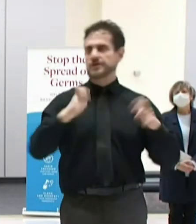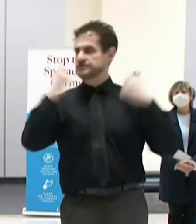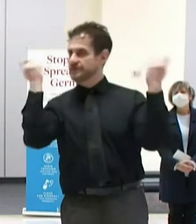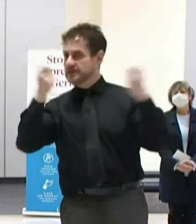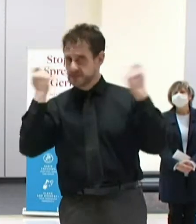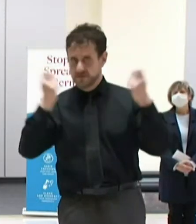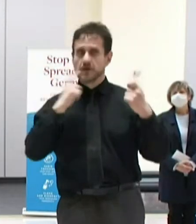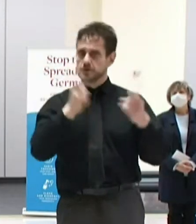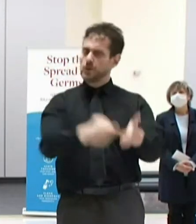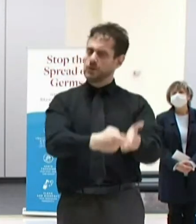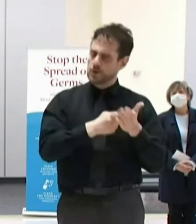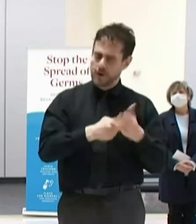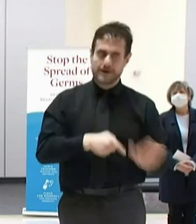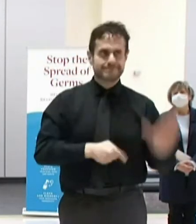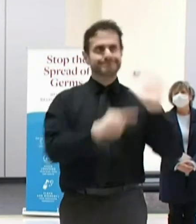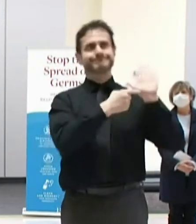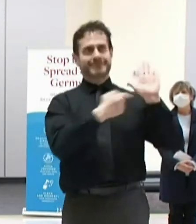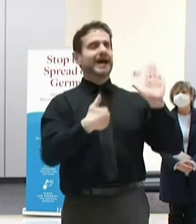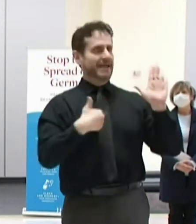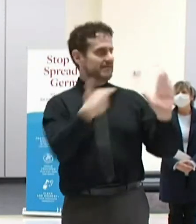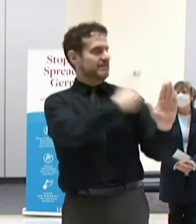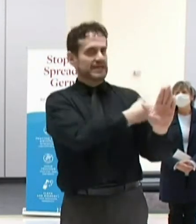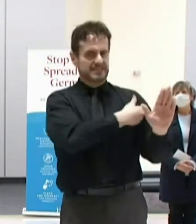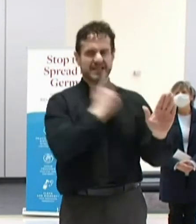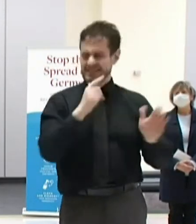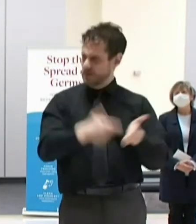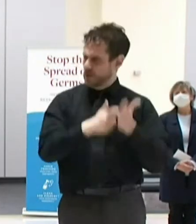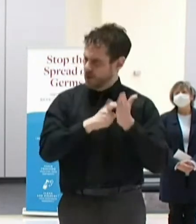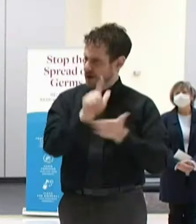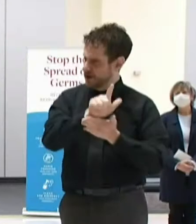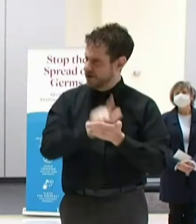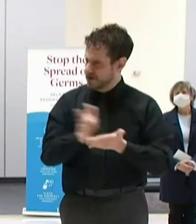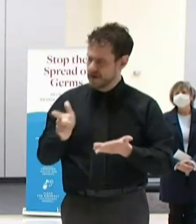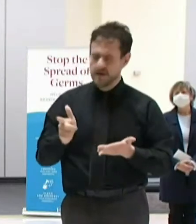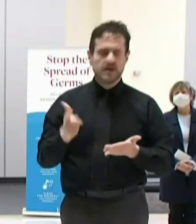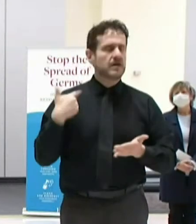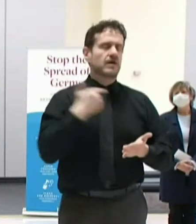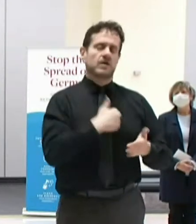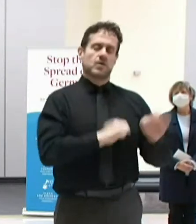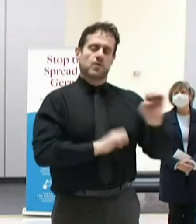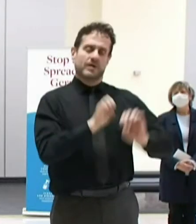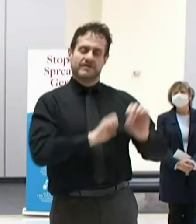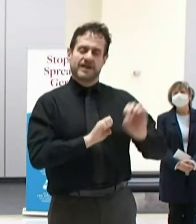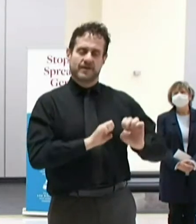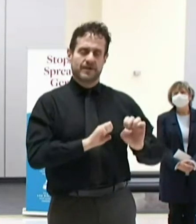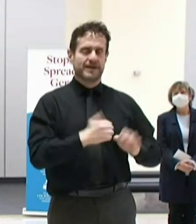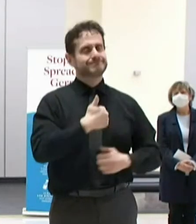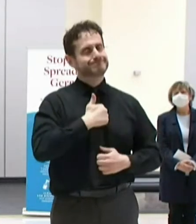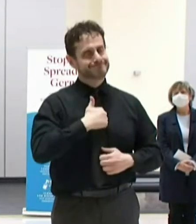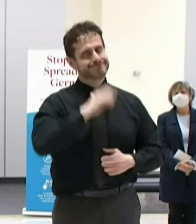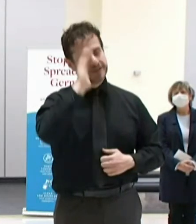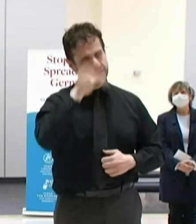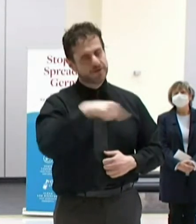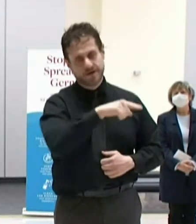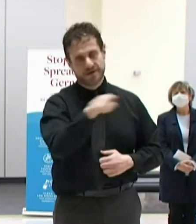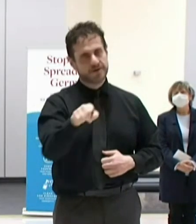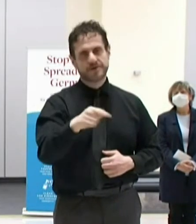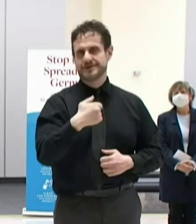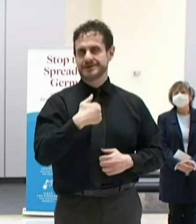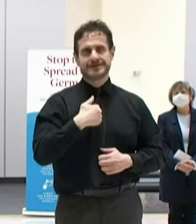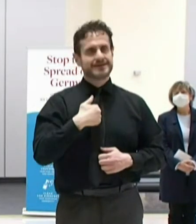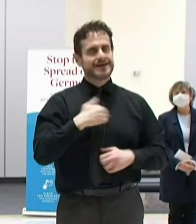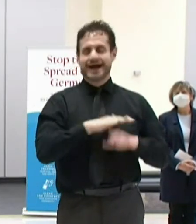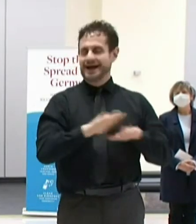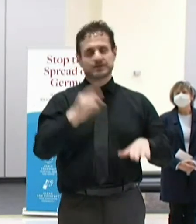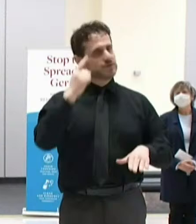conference? Look, I think we're evaluating all of that, but I personally, as you know, I do